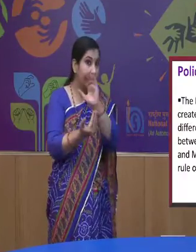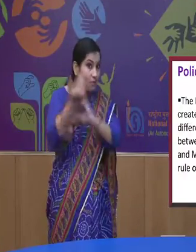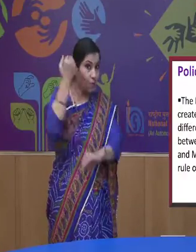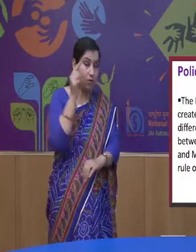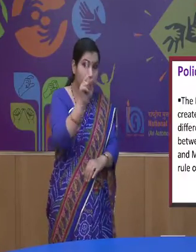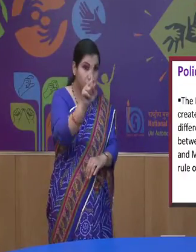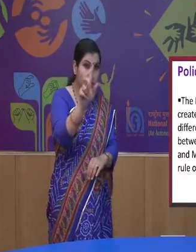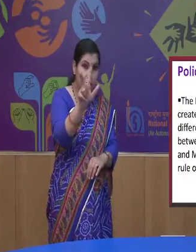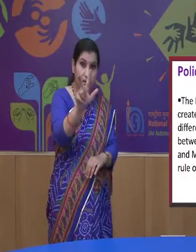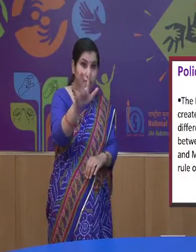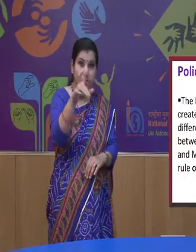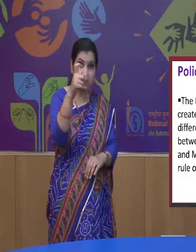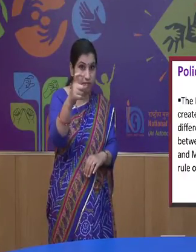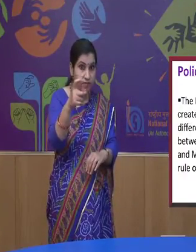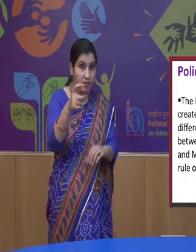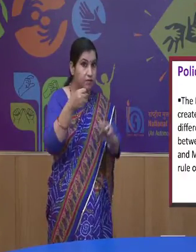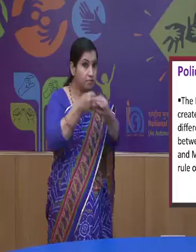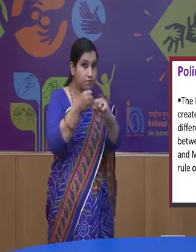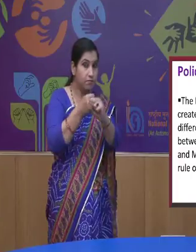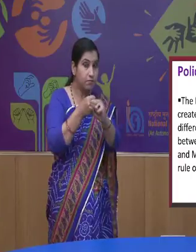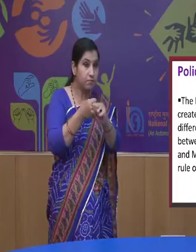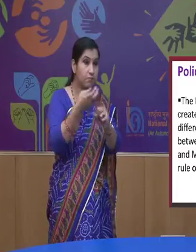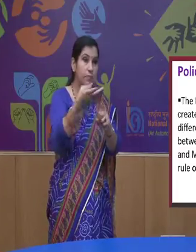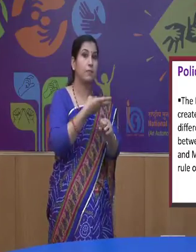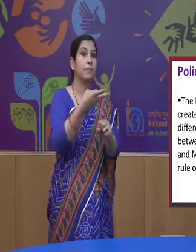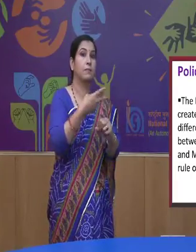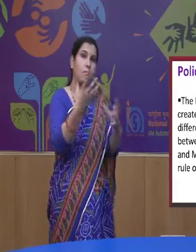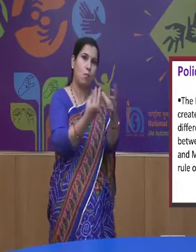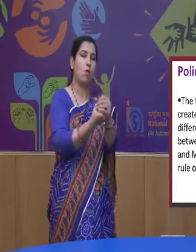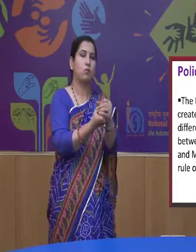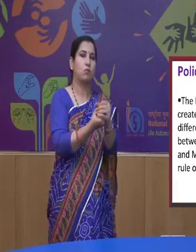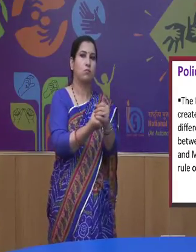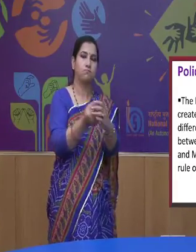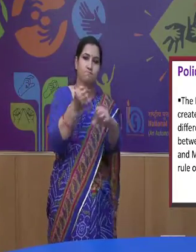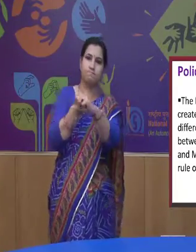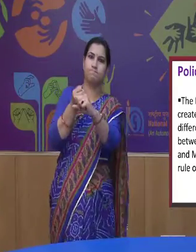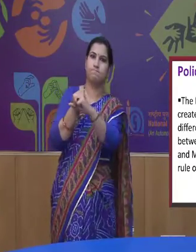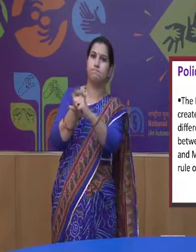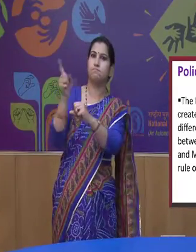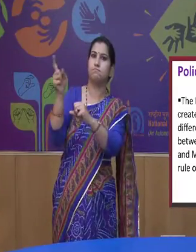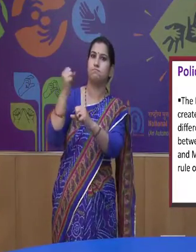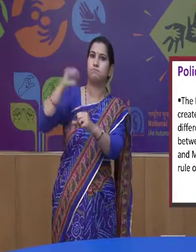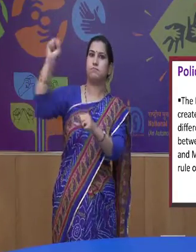year 1857 revolt against the British.